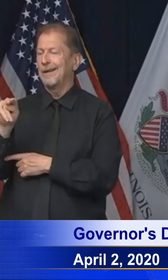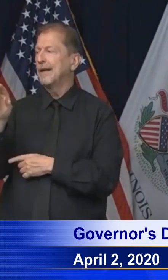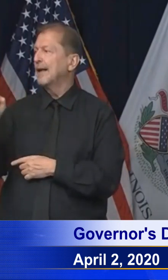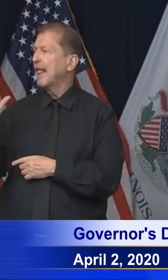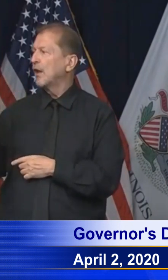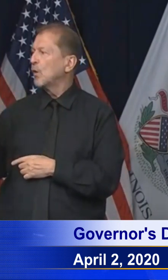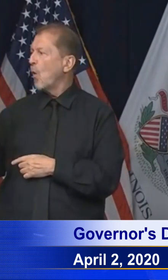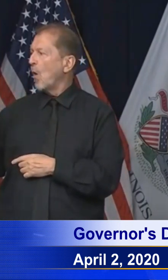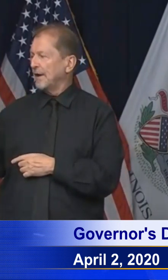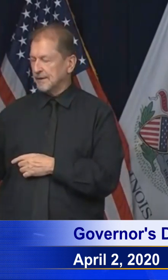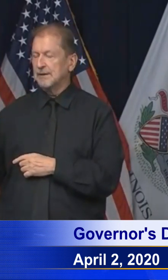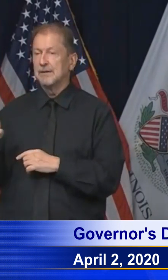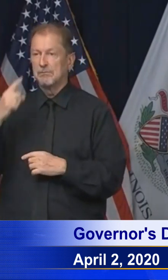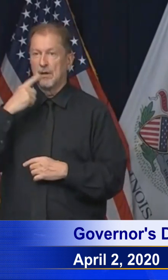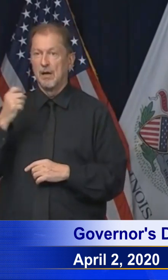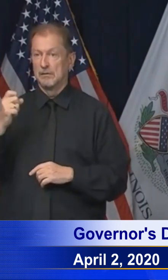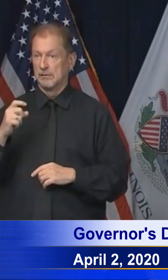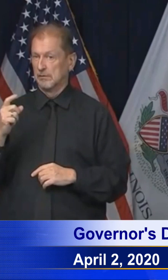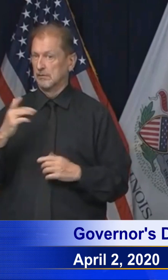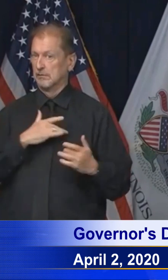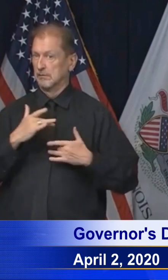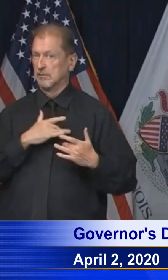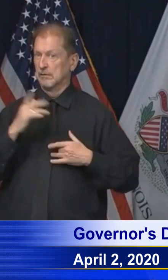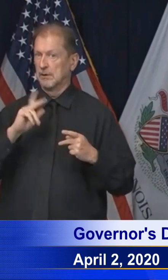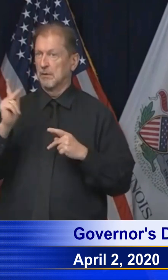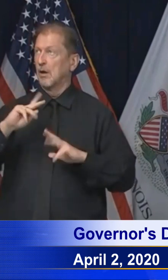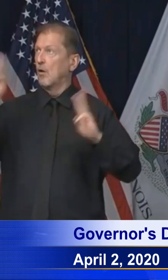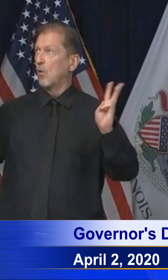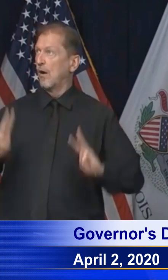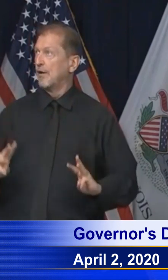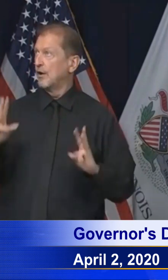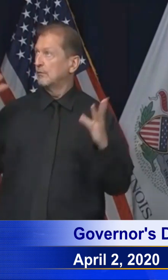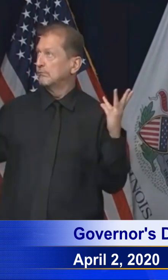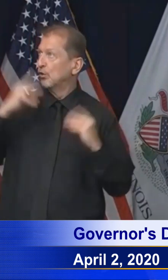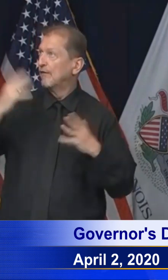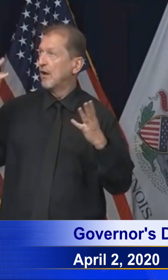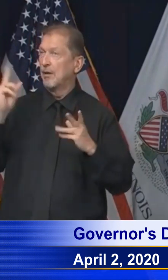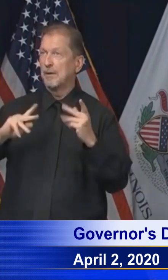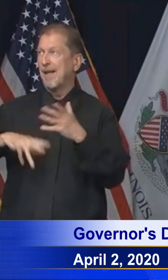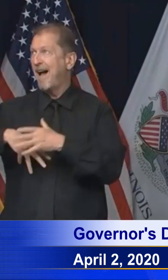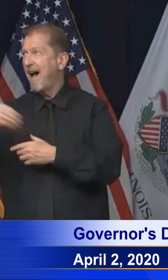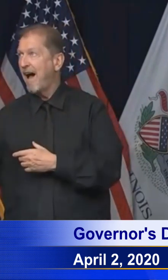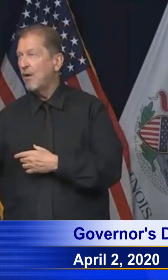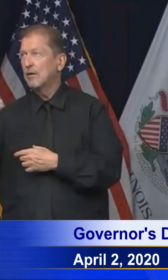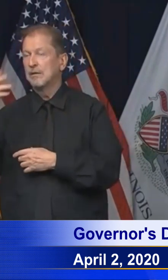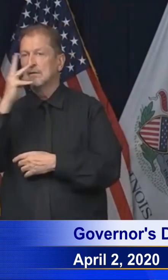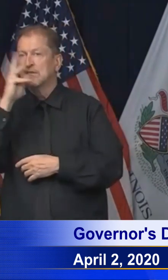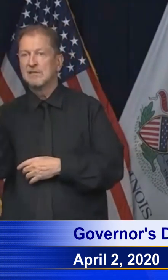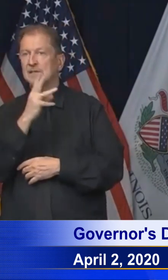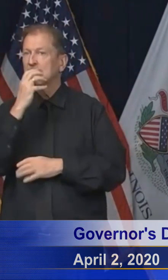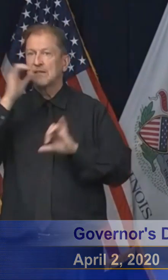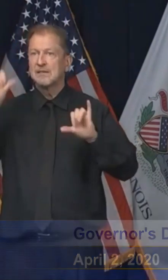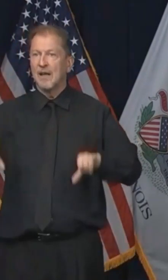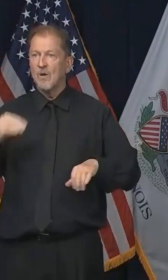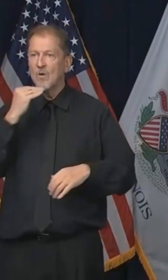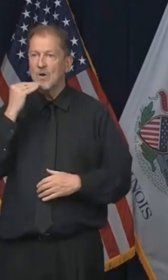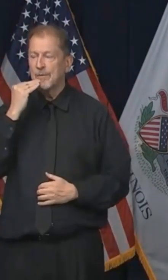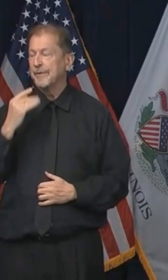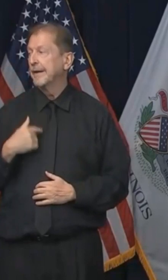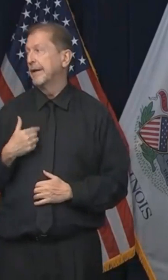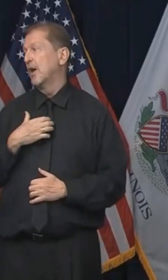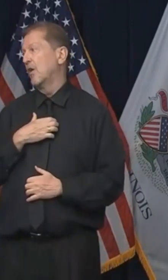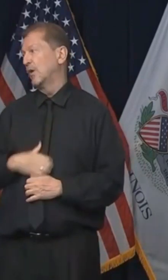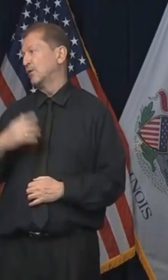concern that as the weather gets nicer, people are going to want to go outside in bigger numbers and ignore social distancing? Well, I wish we had thought of it a month